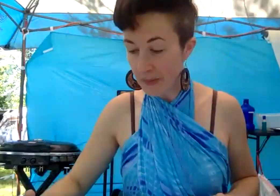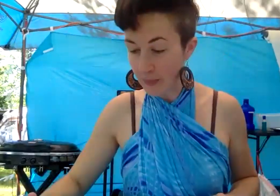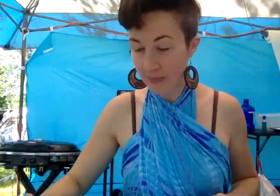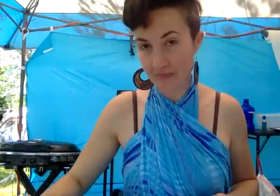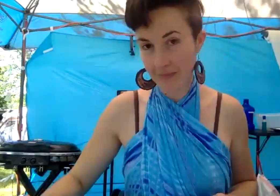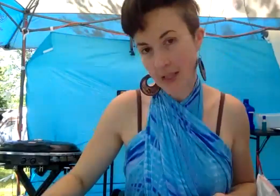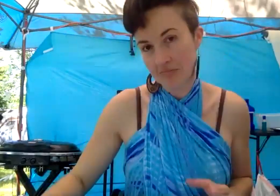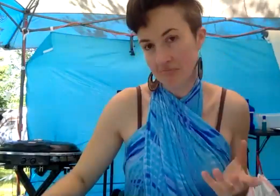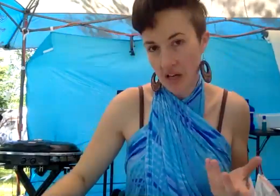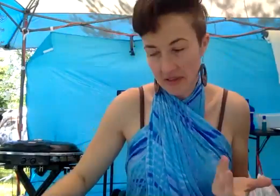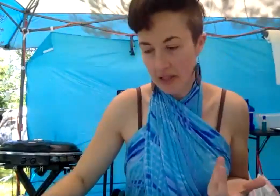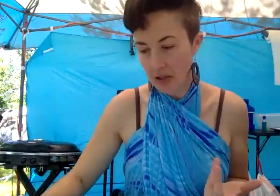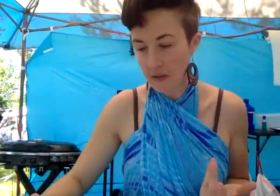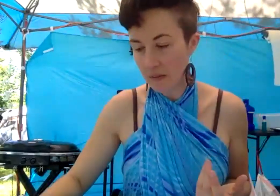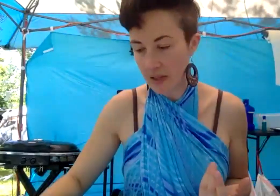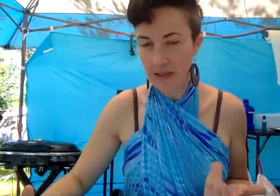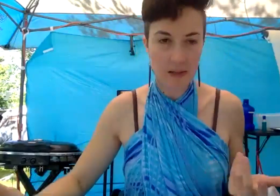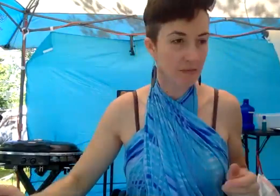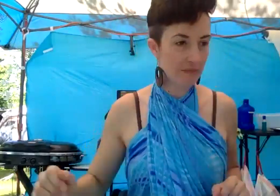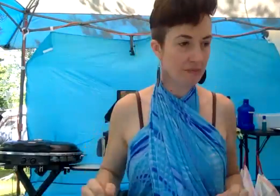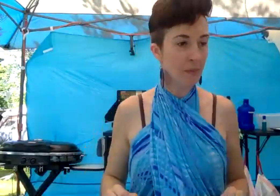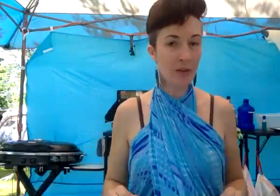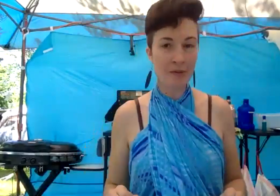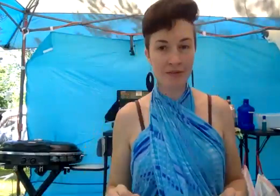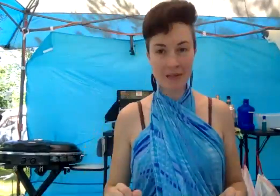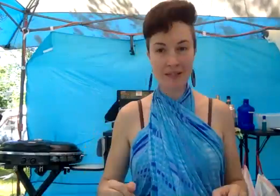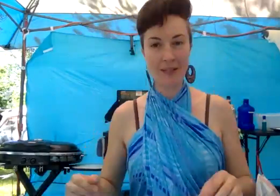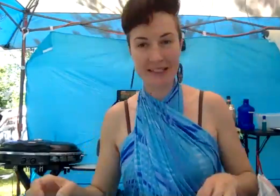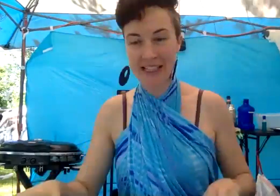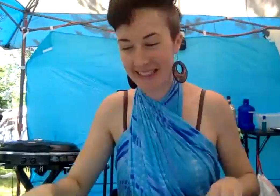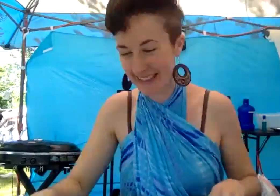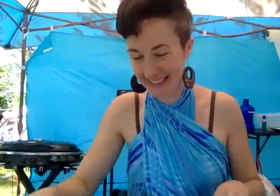Obviously chosen because I'm camping with my family this weekend.